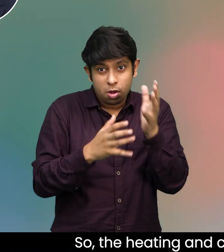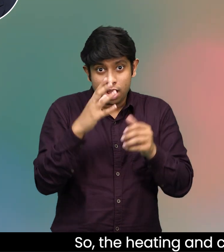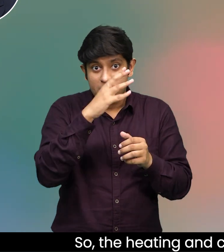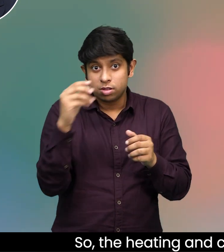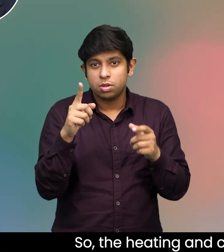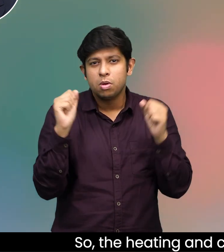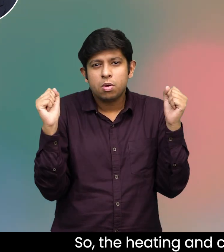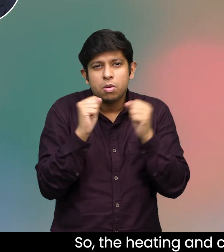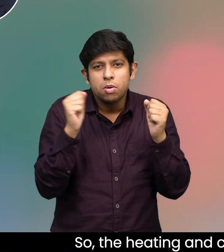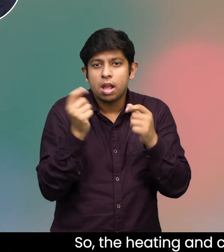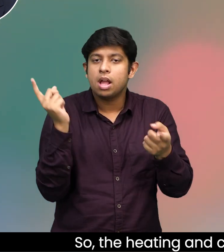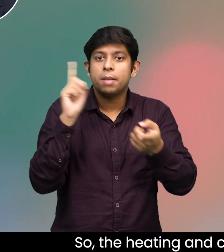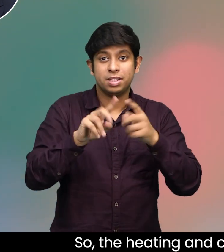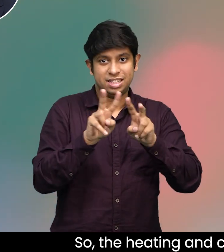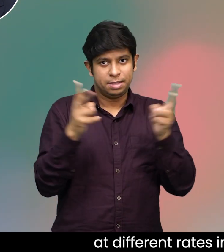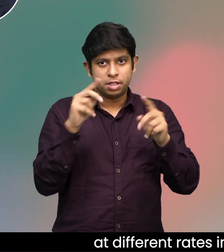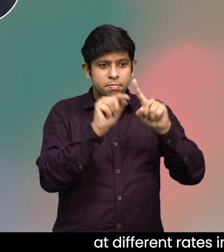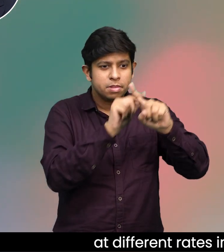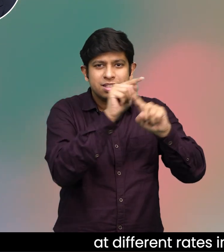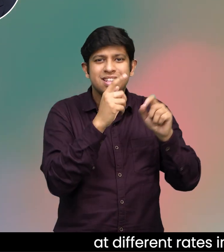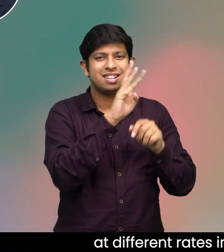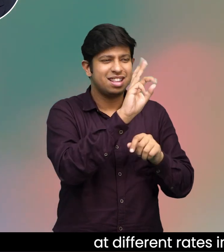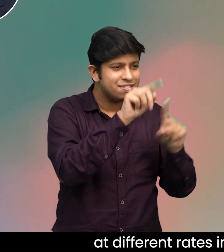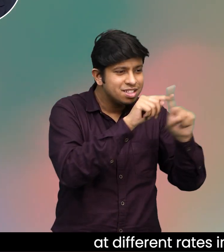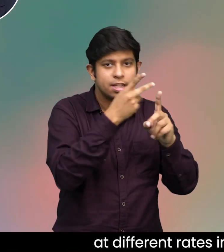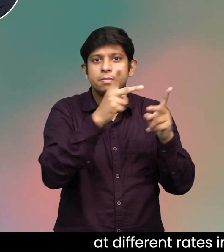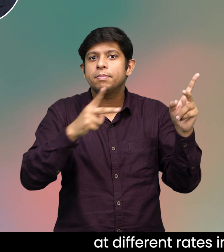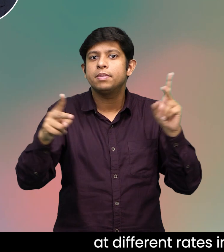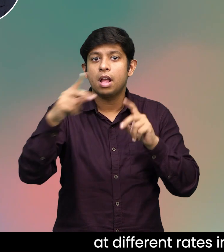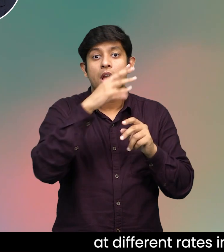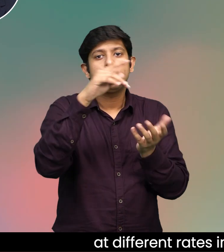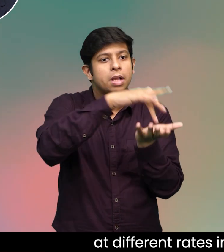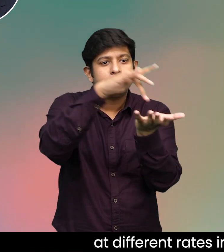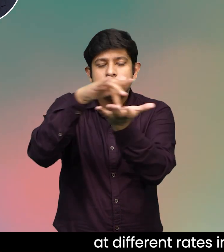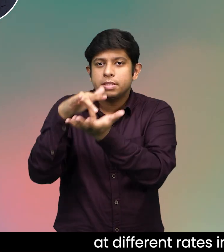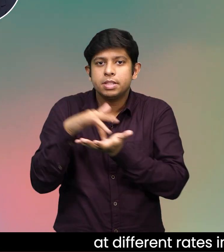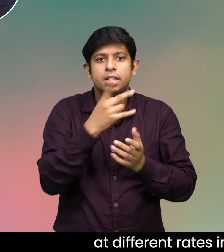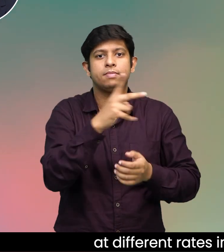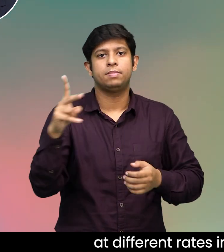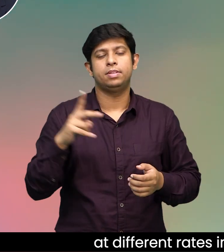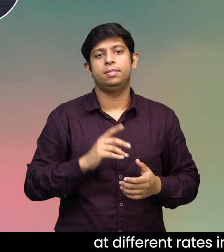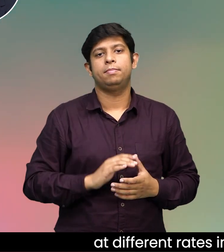So, the heating and cooling is happening at different rates in different places.